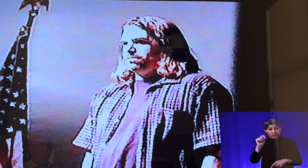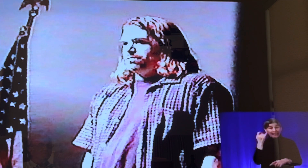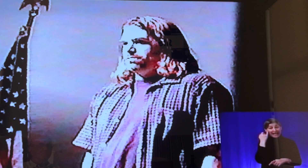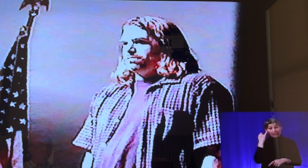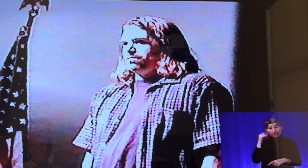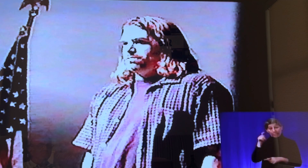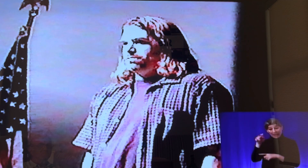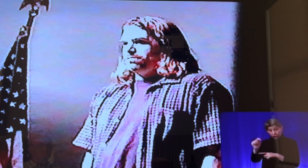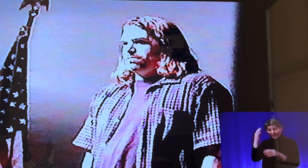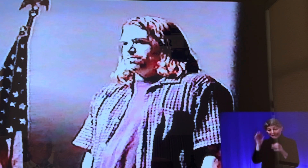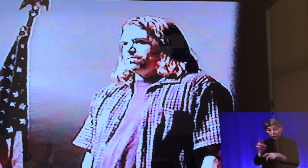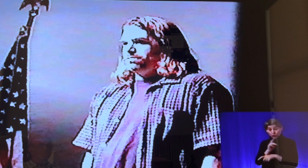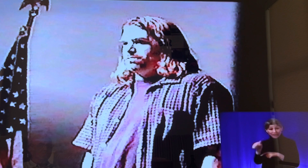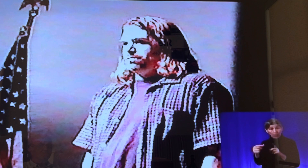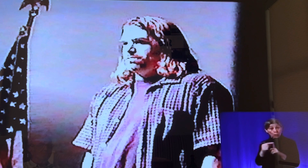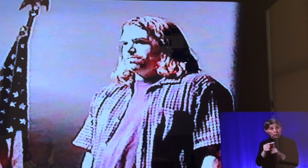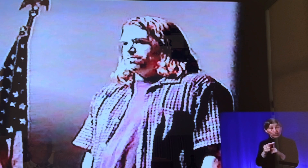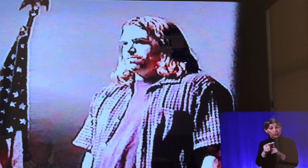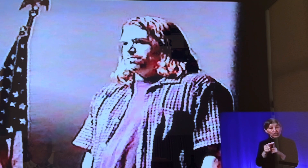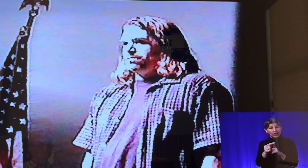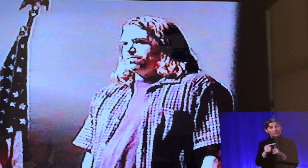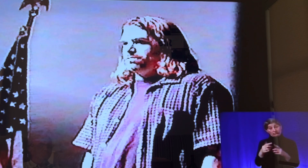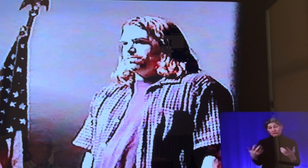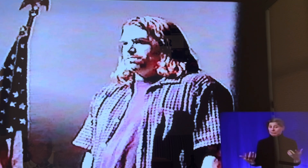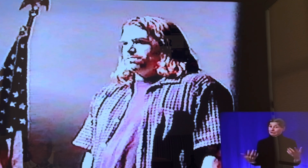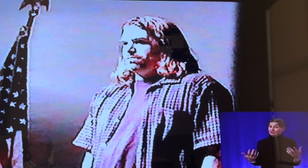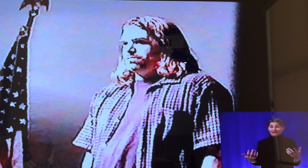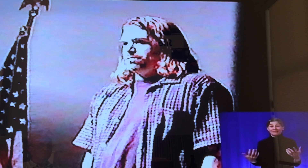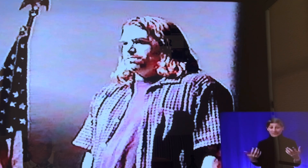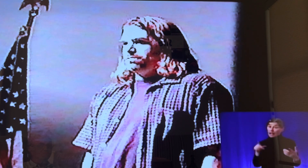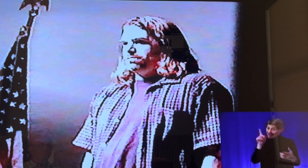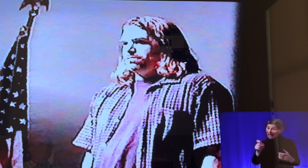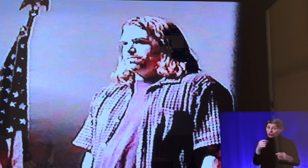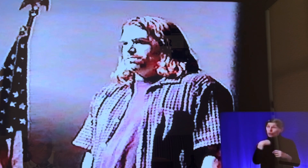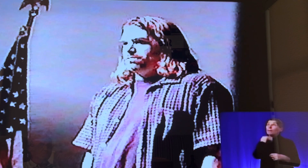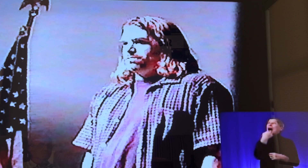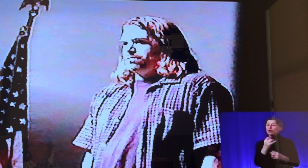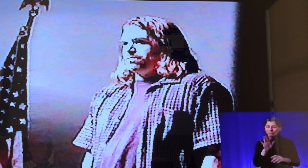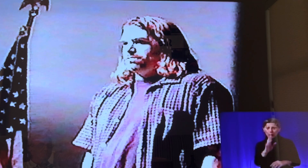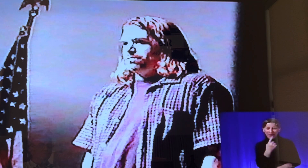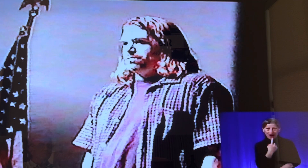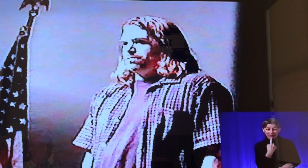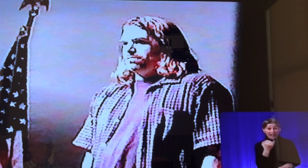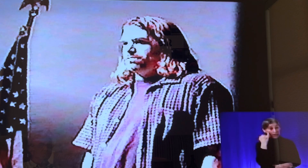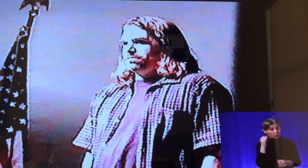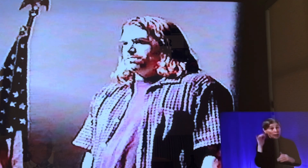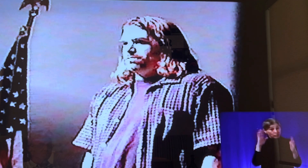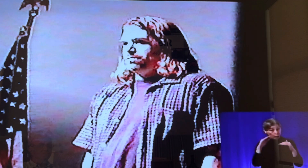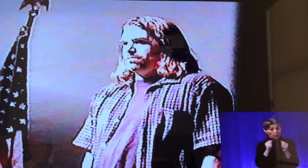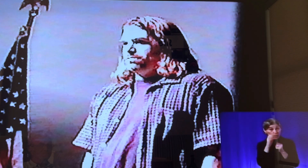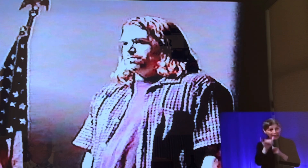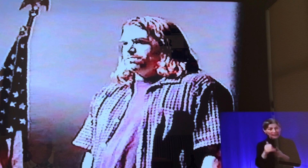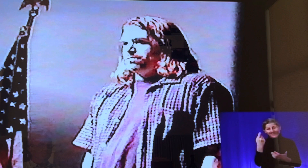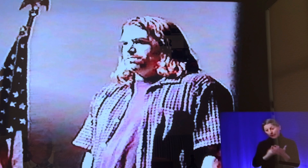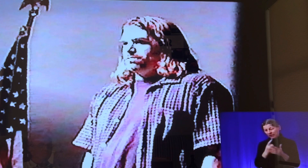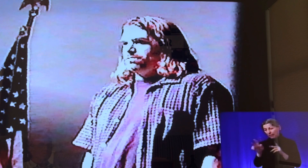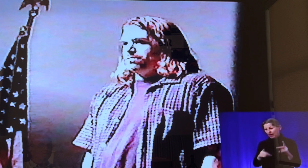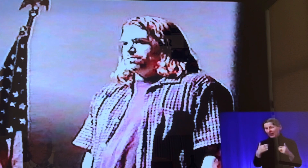chooses to use that word, then it's got to come out of your mouth. If you have trouble with that, if you go through, sometimes people have what I call a